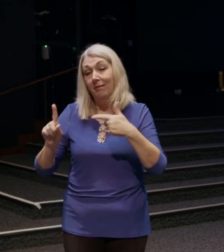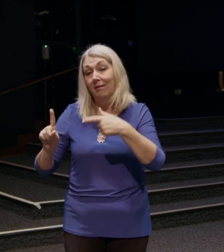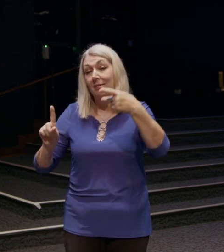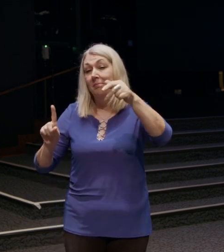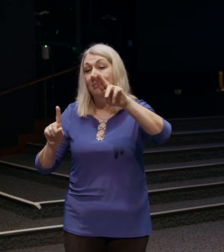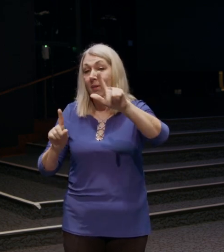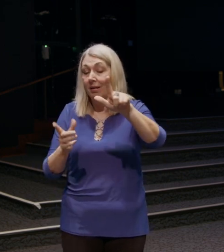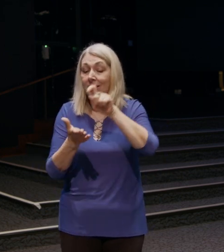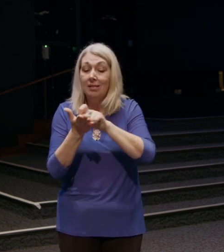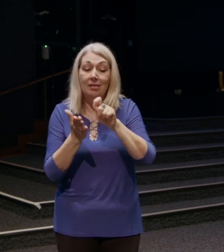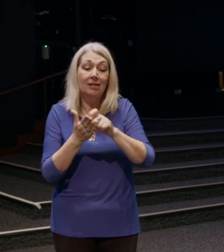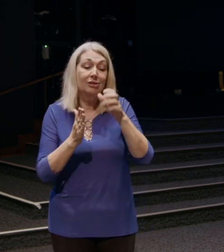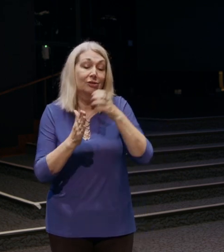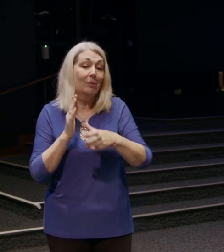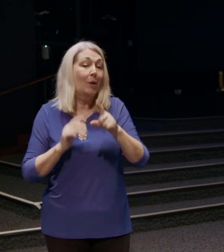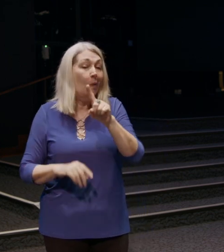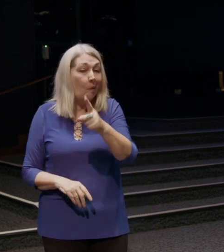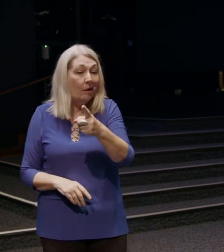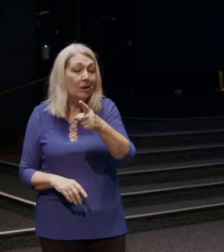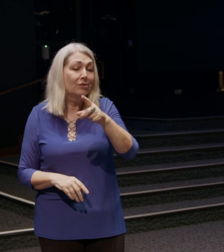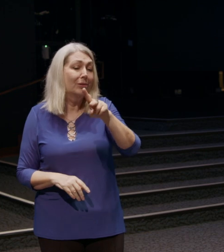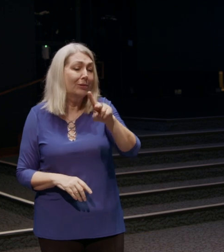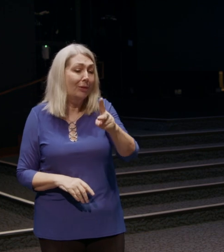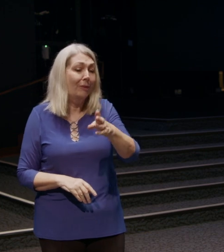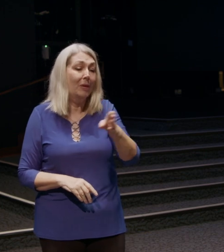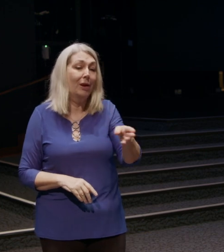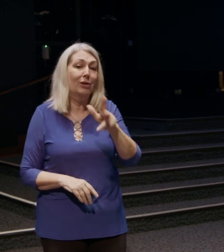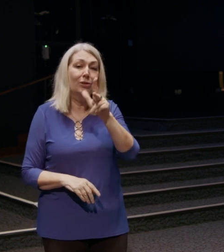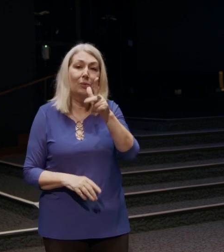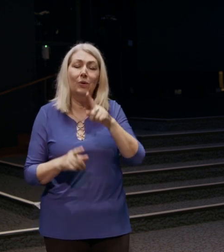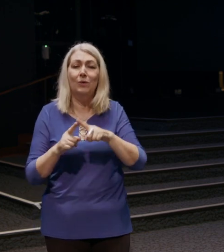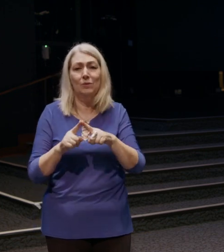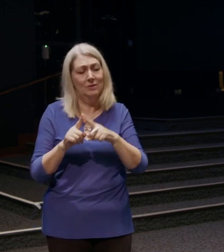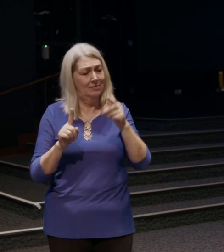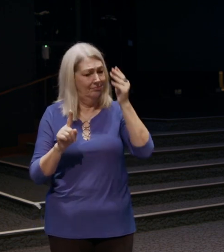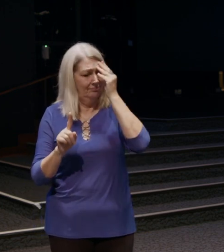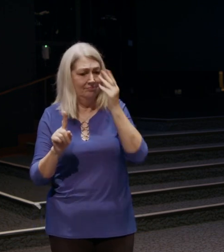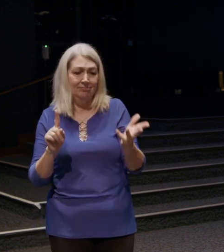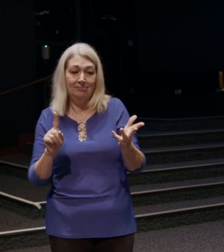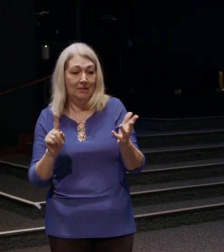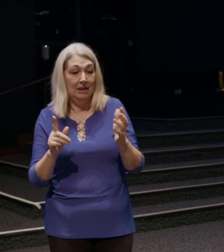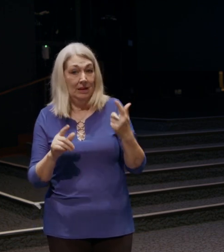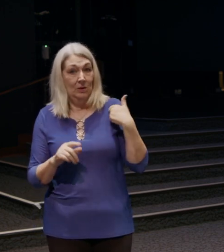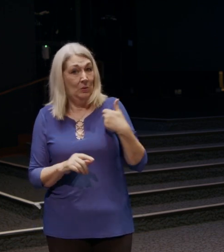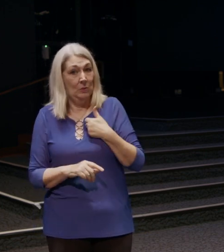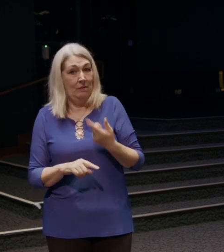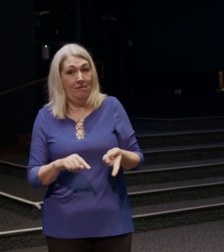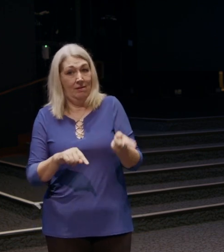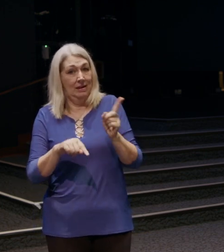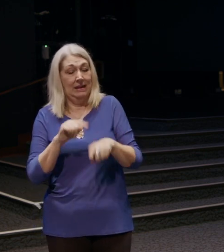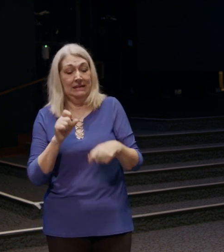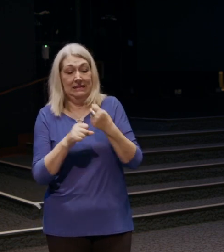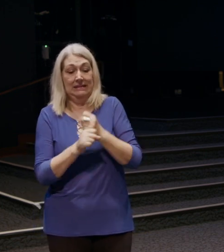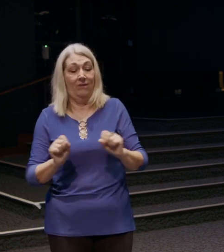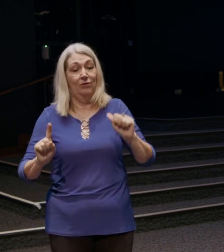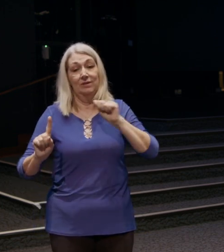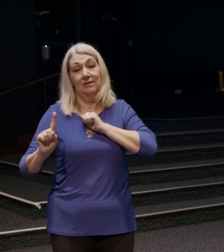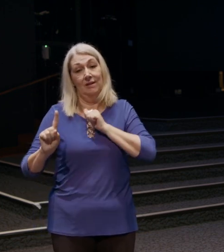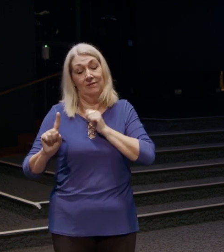of chapter 1 and 2 and a chunk of chapter 3 to denouncing the whole idea that we could ever save